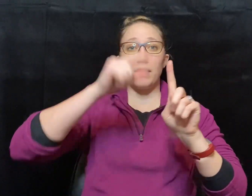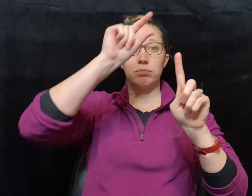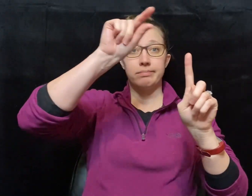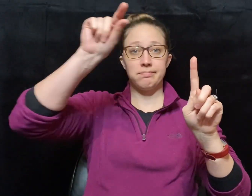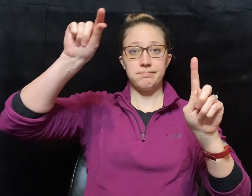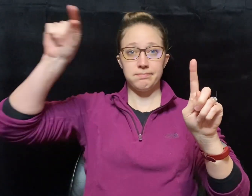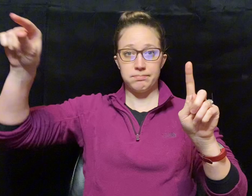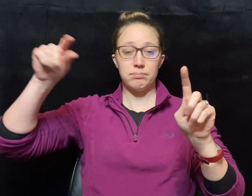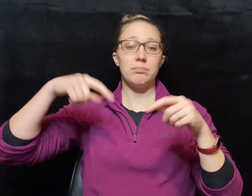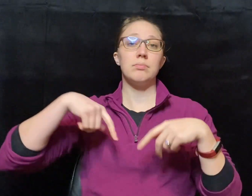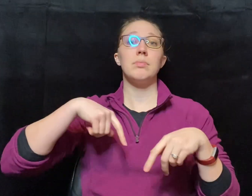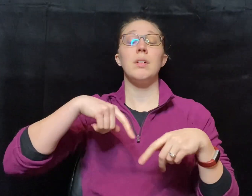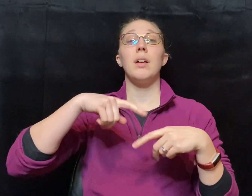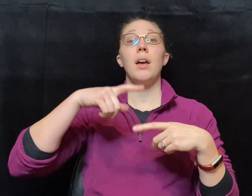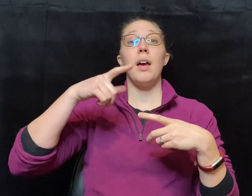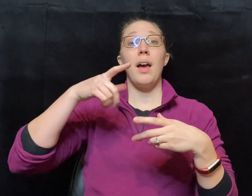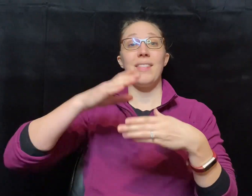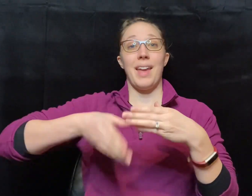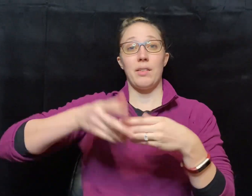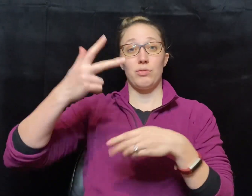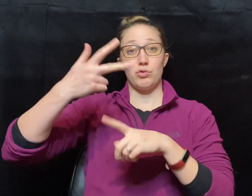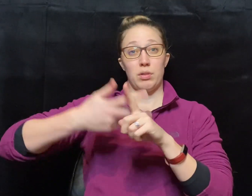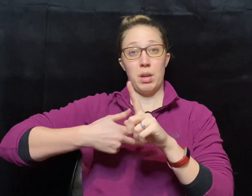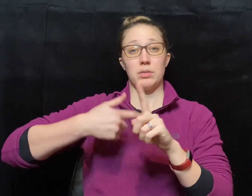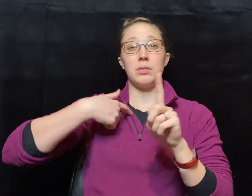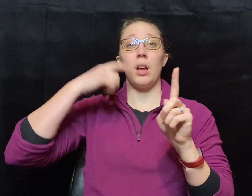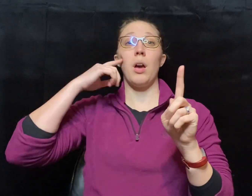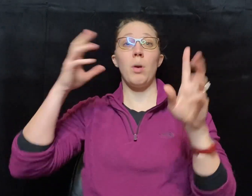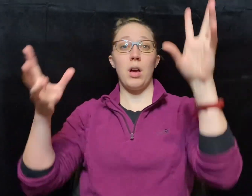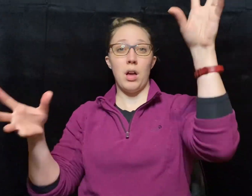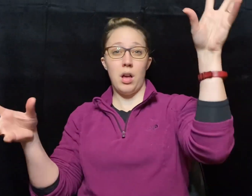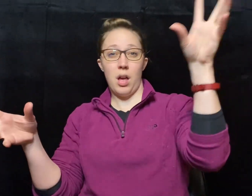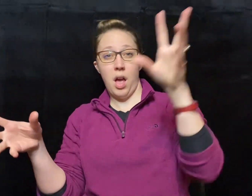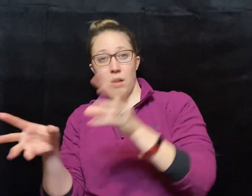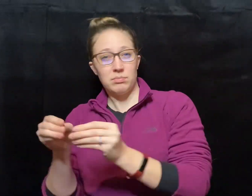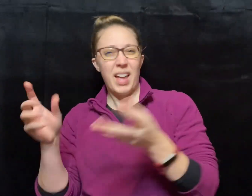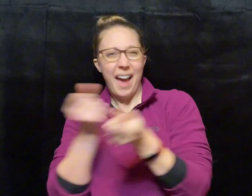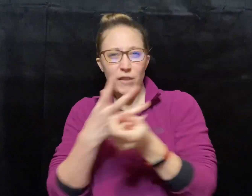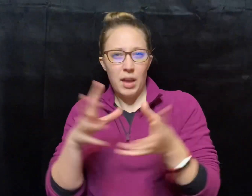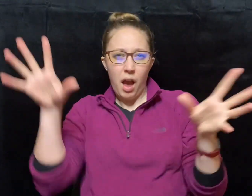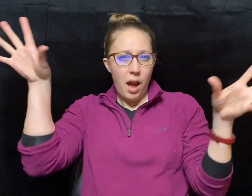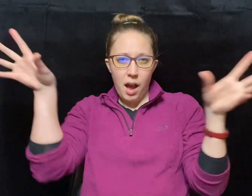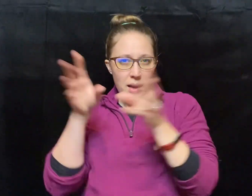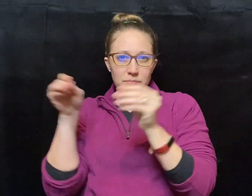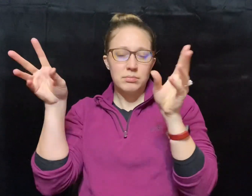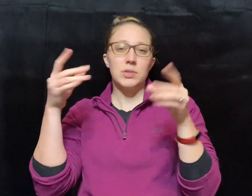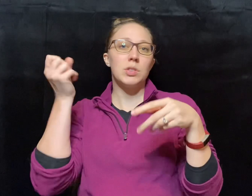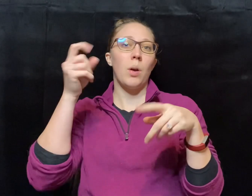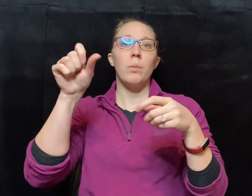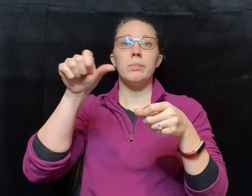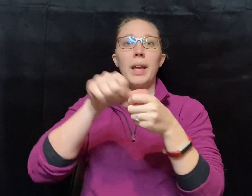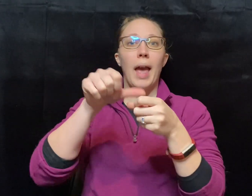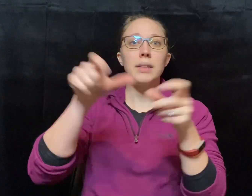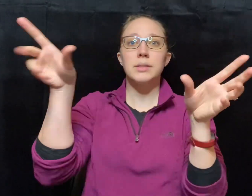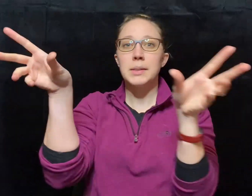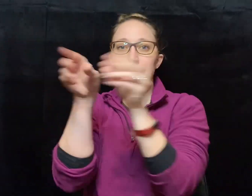So I've got different categories, and then I've got, the months across the top, and then I'm going to total all of my